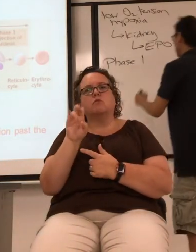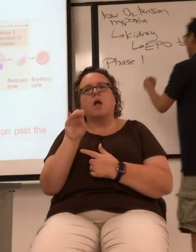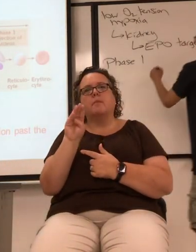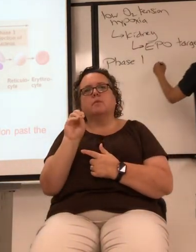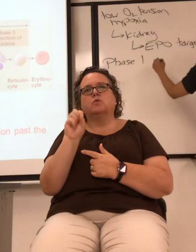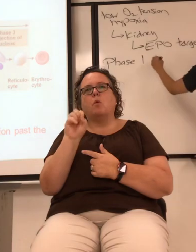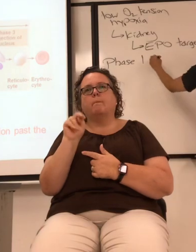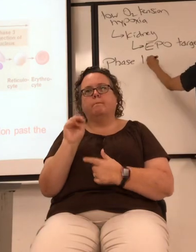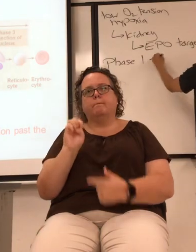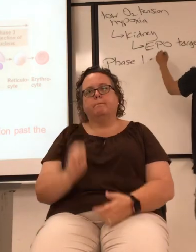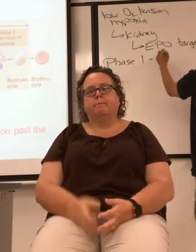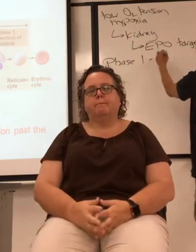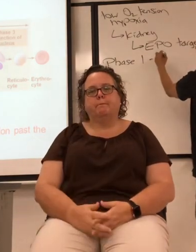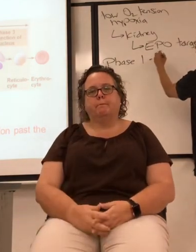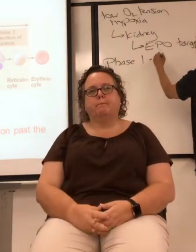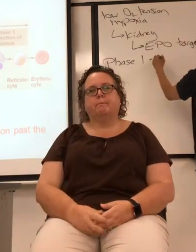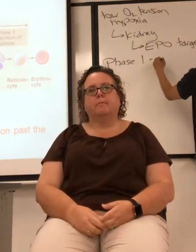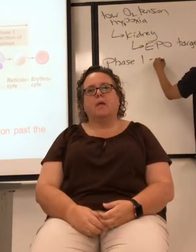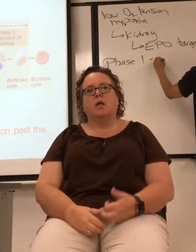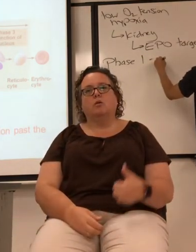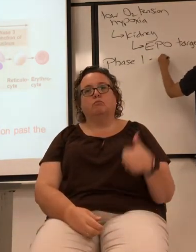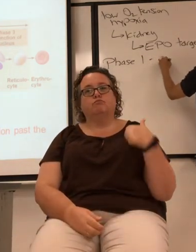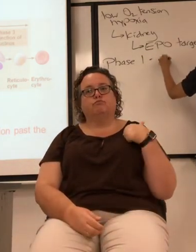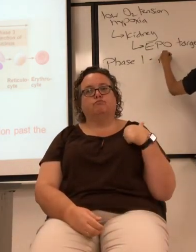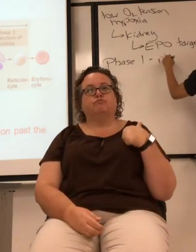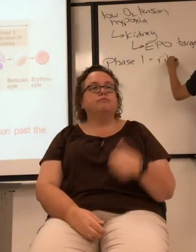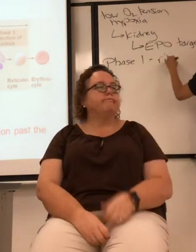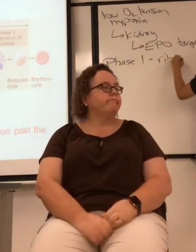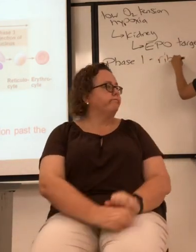phase one is ribosome synthesis.